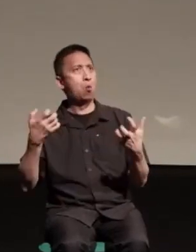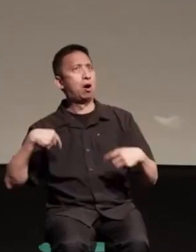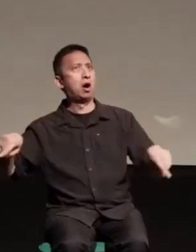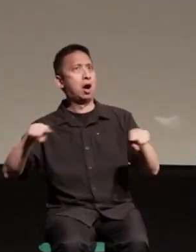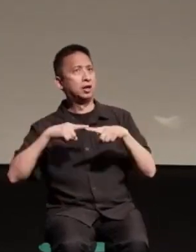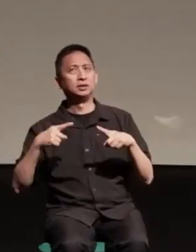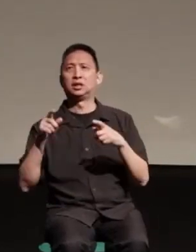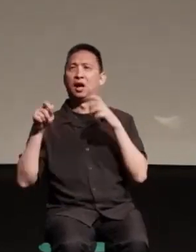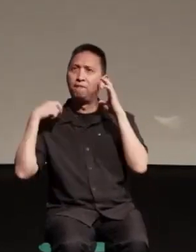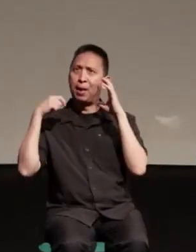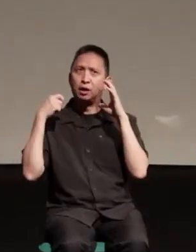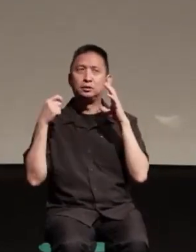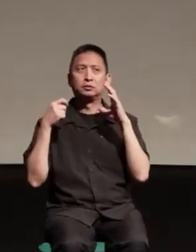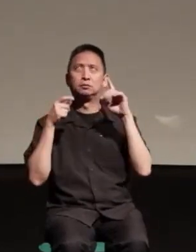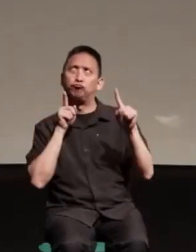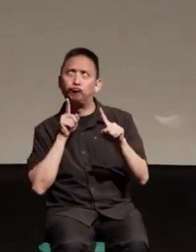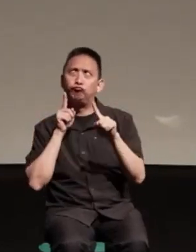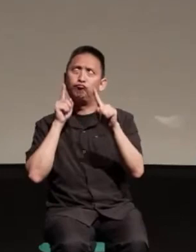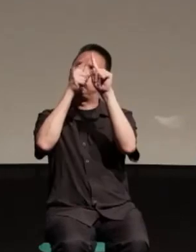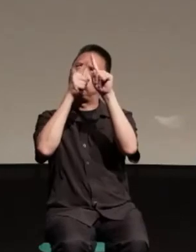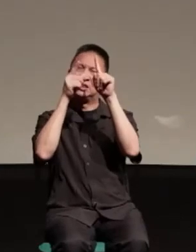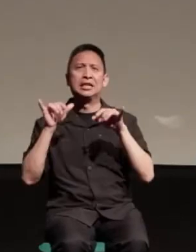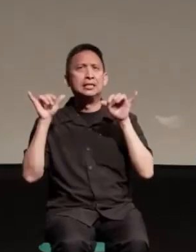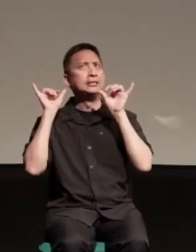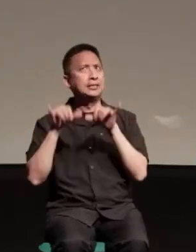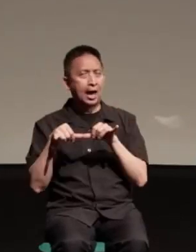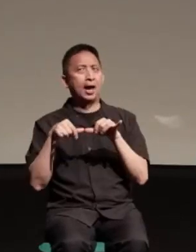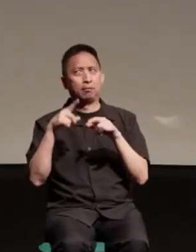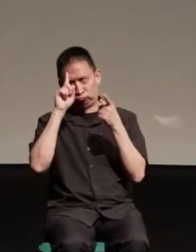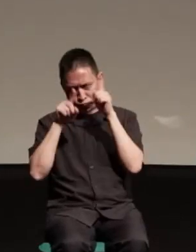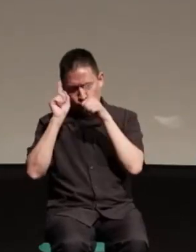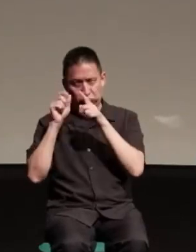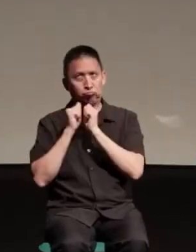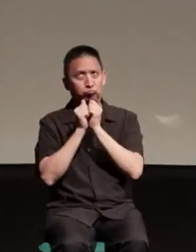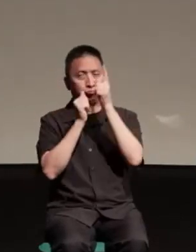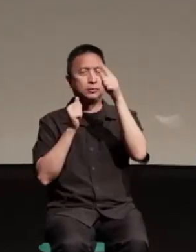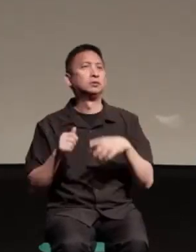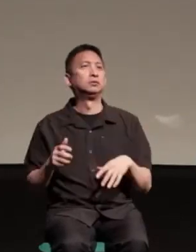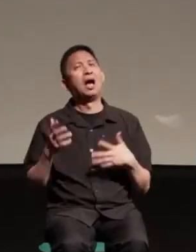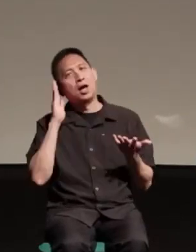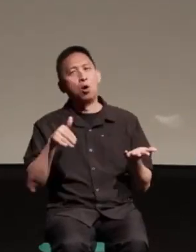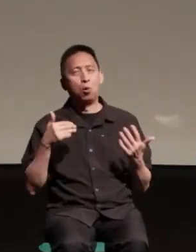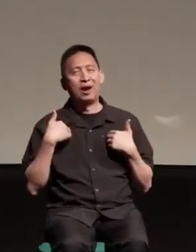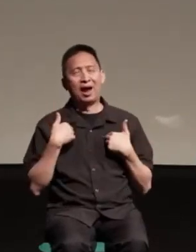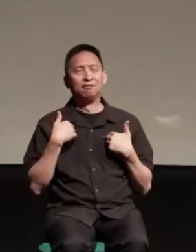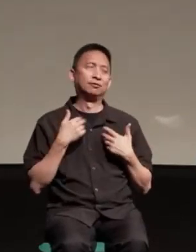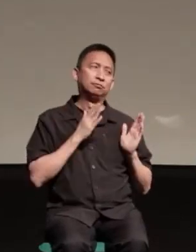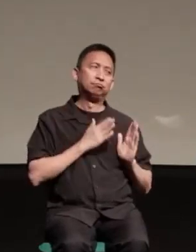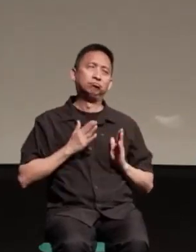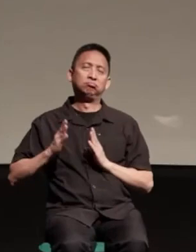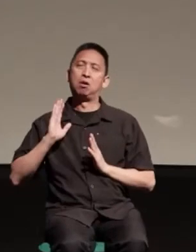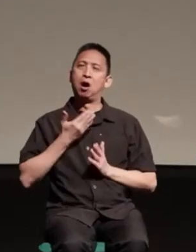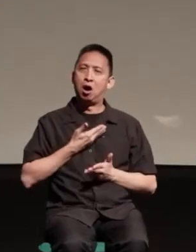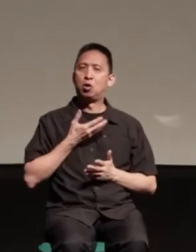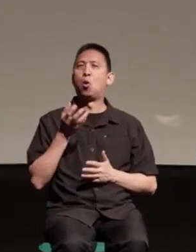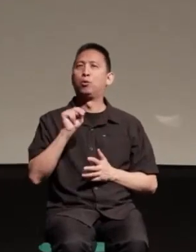same direction, right? So rather than sometimes be working of our own projects and sometimes competing,